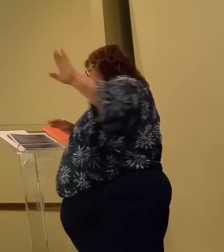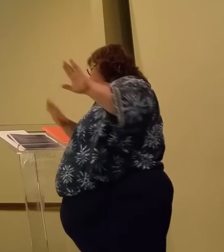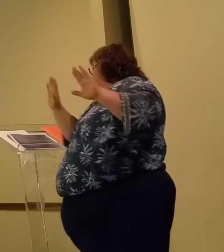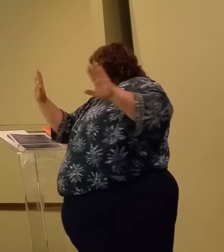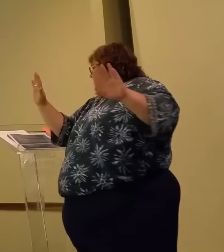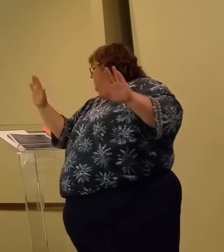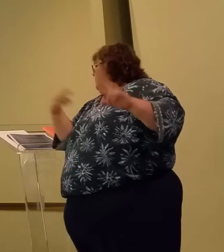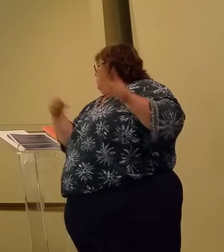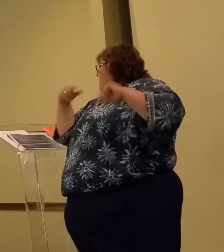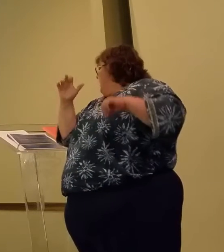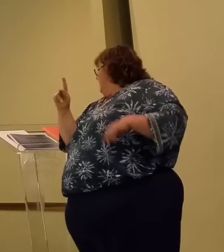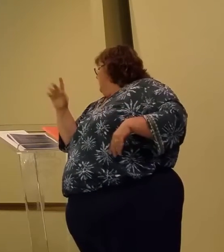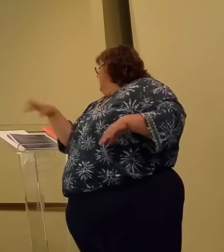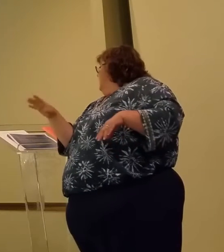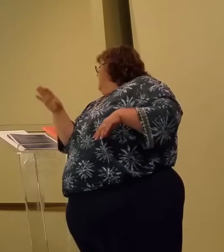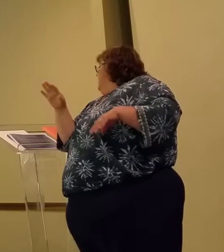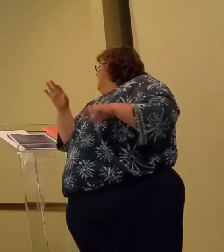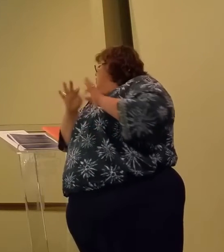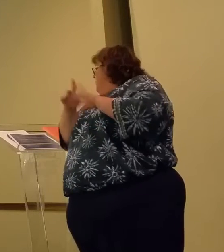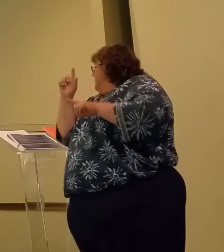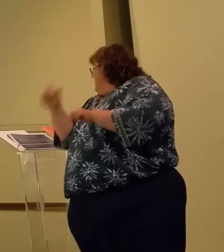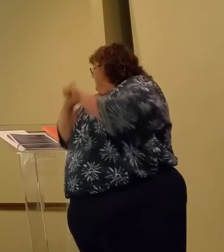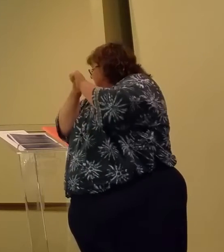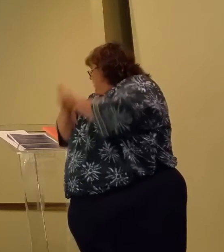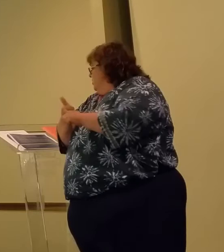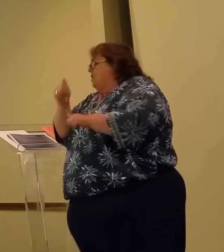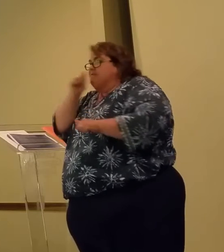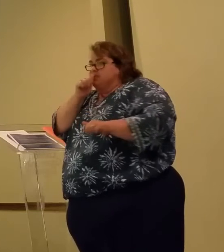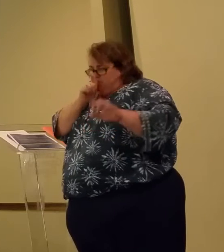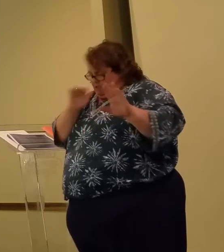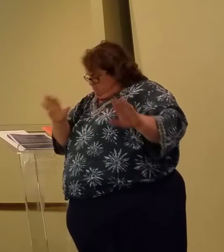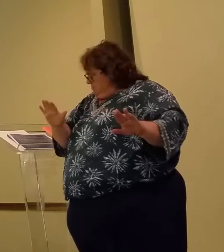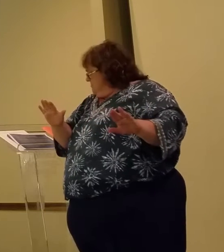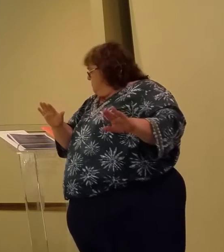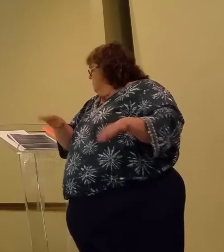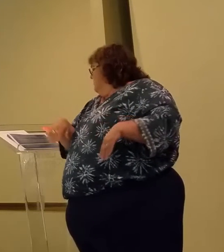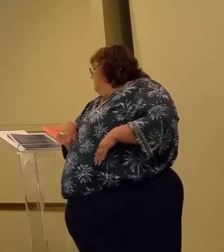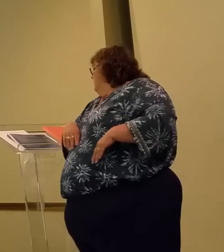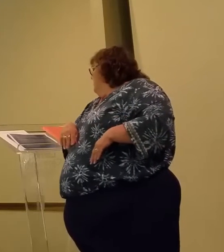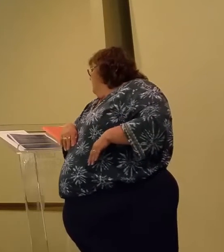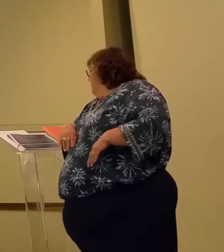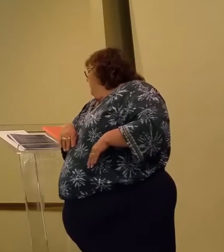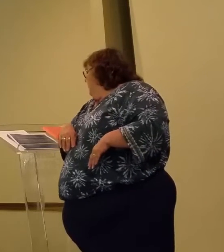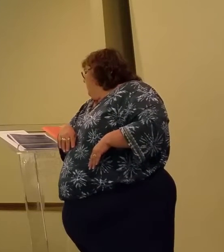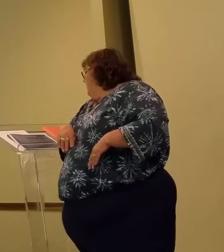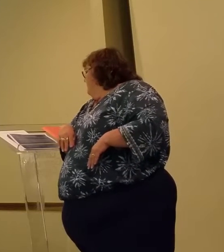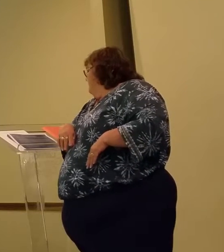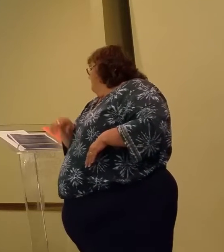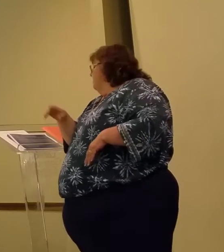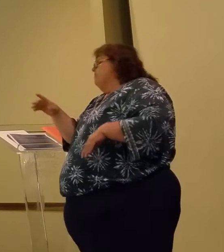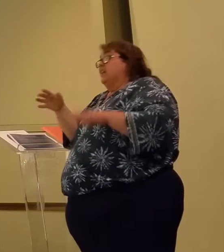Oh, I'm sorry. Let me back up. They must adhere to confidentiality.